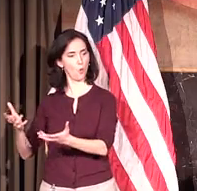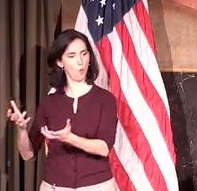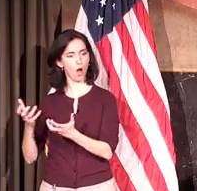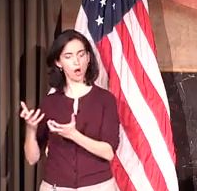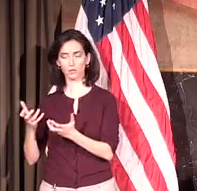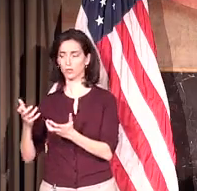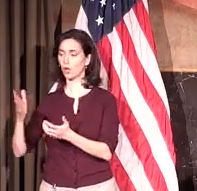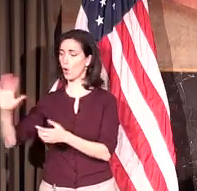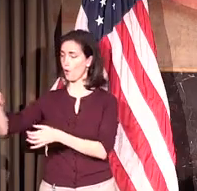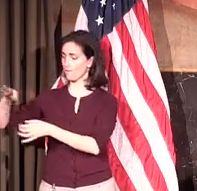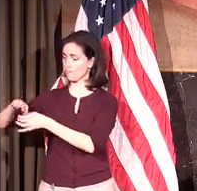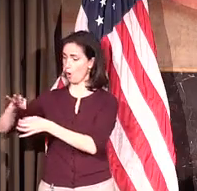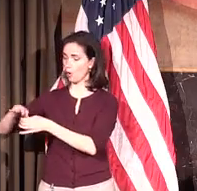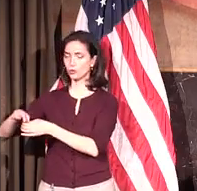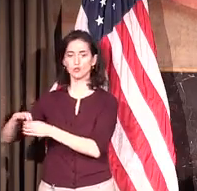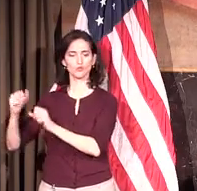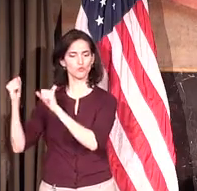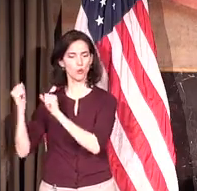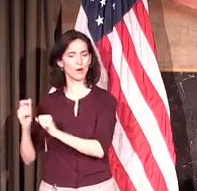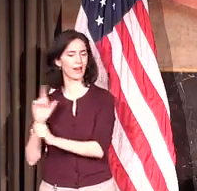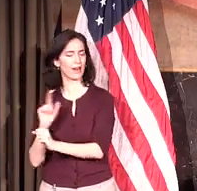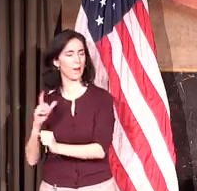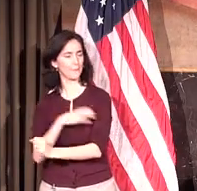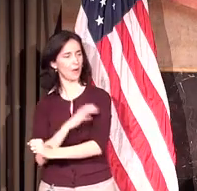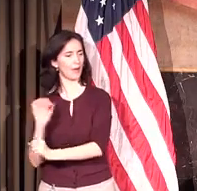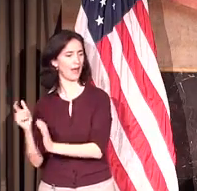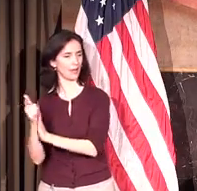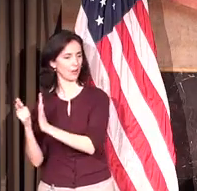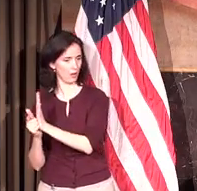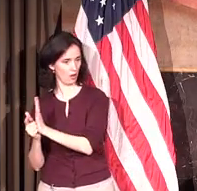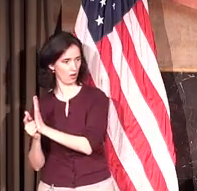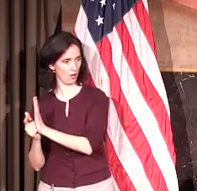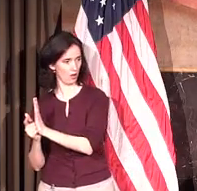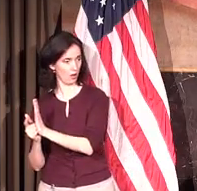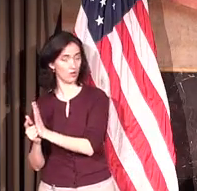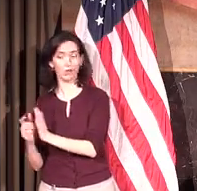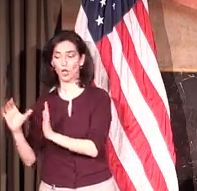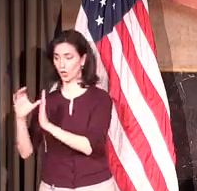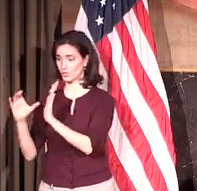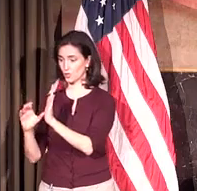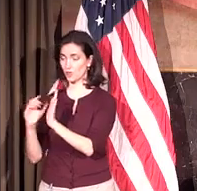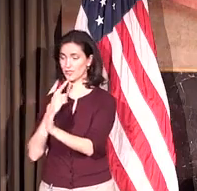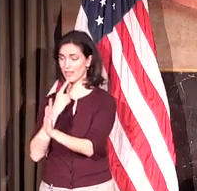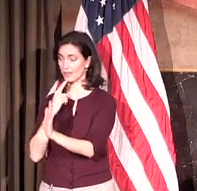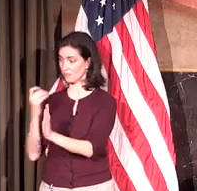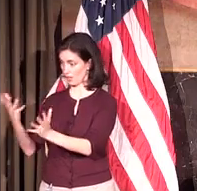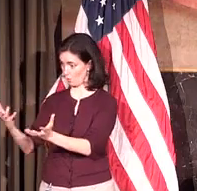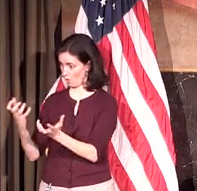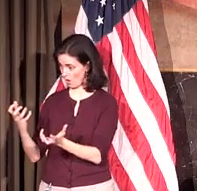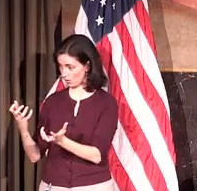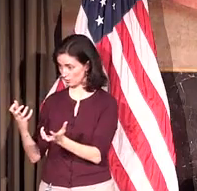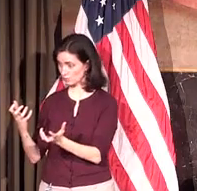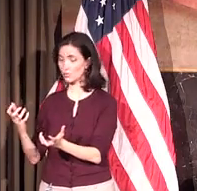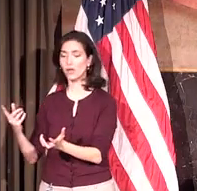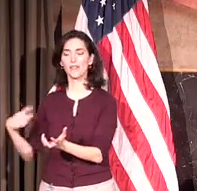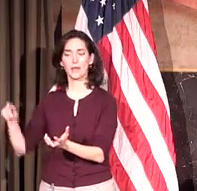force and effect of law. Well, the legislature says the Constitution says if that's what they want to do, they need to